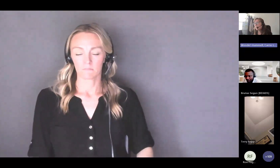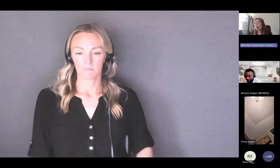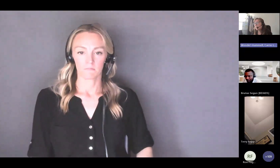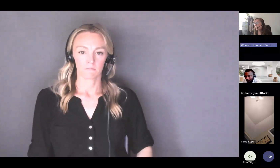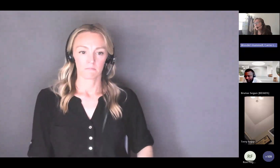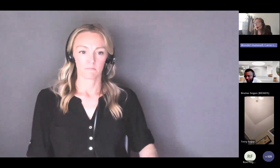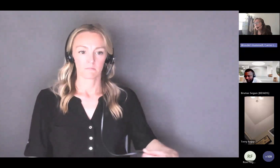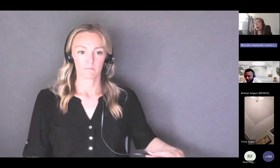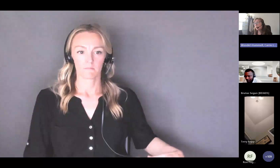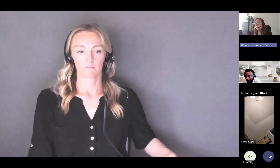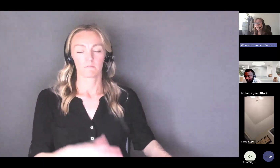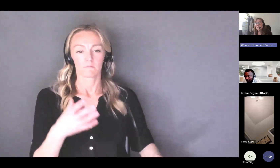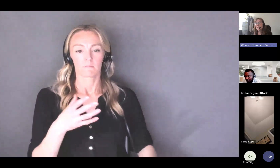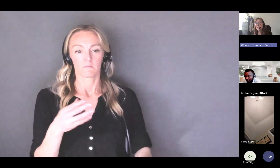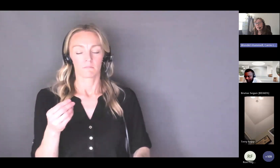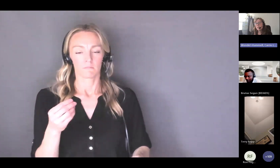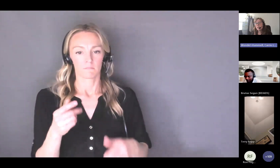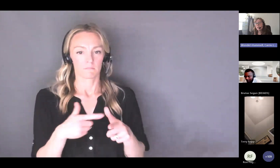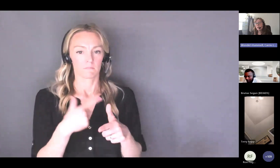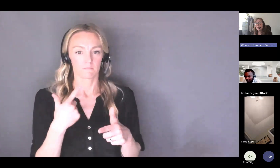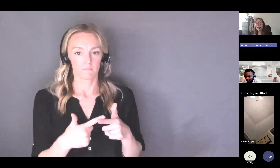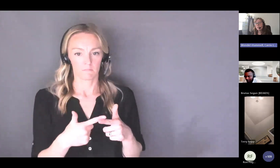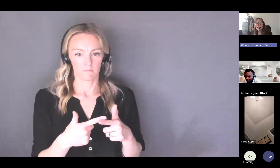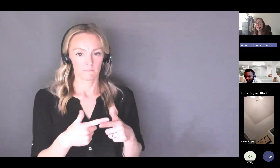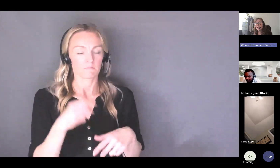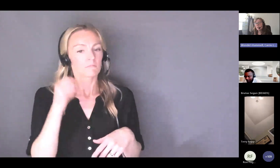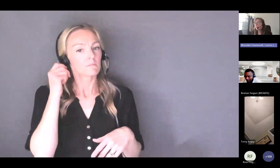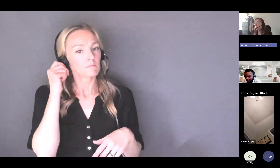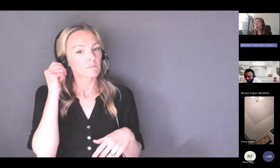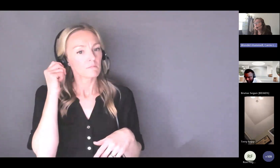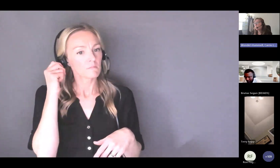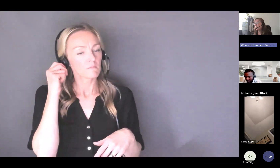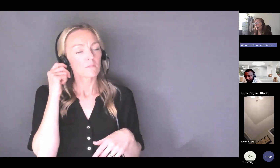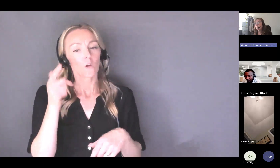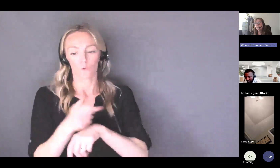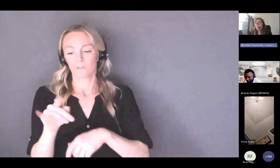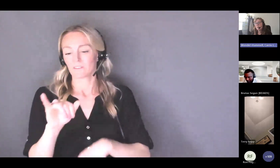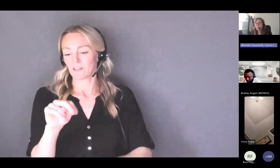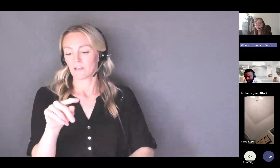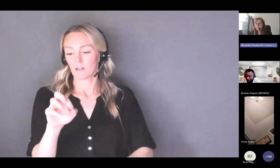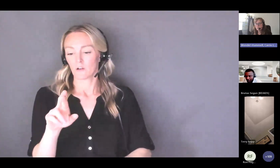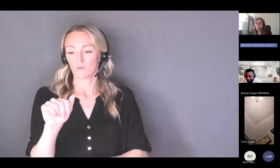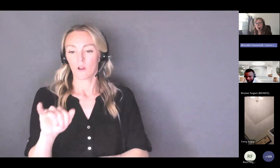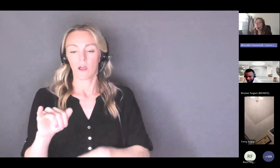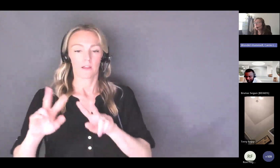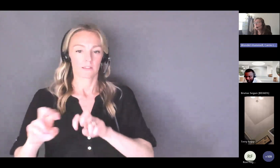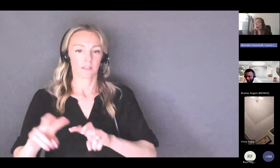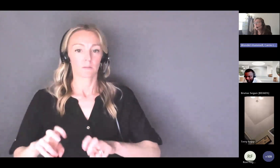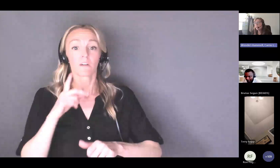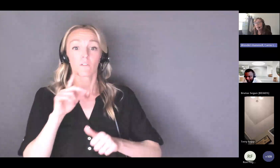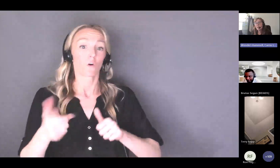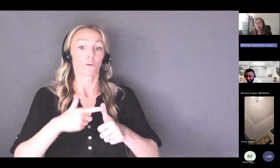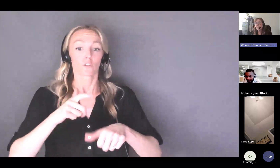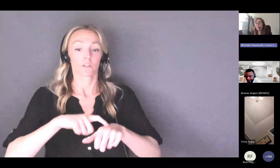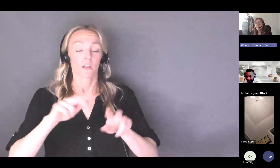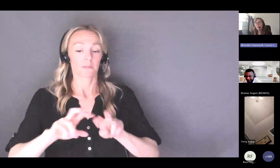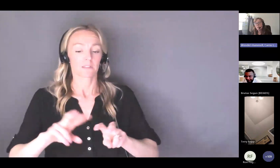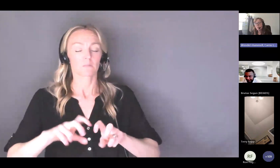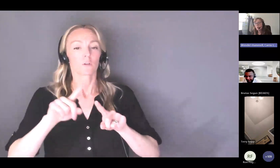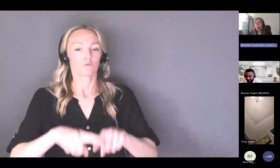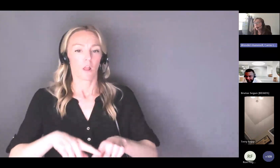that is then what goes into the NRI assessment. And of course, for the first time assessment, you would rely on